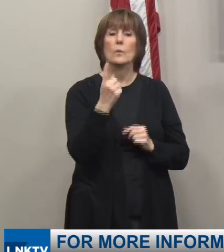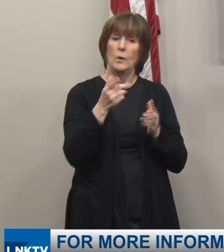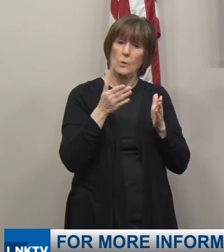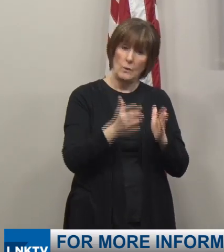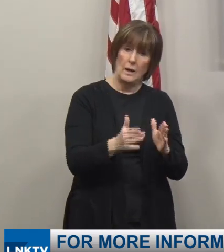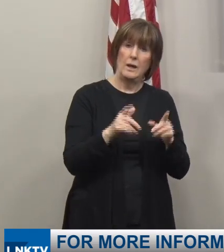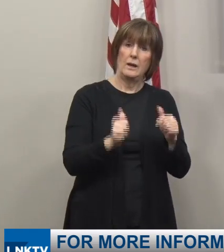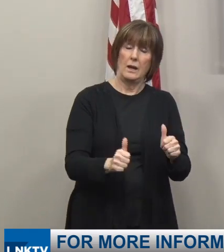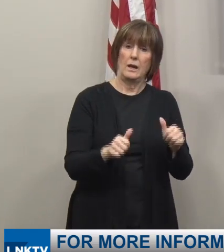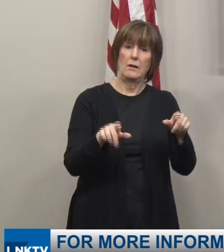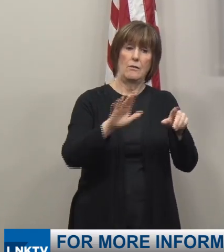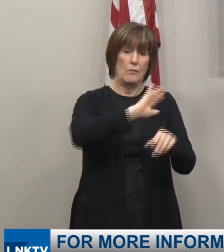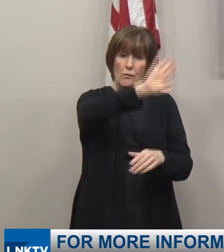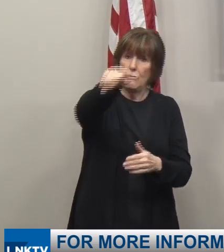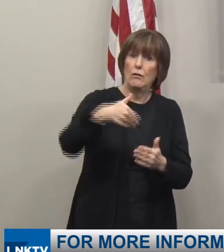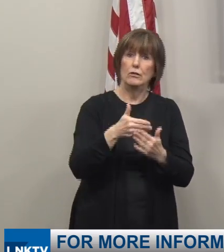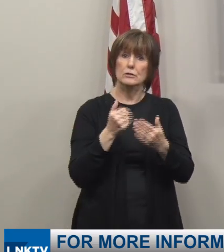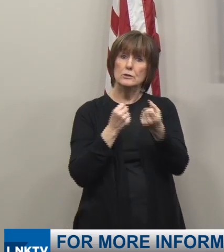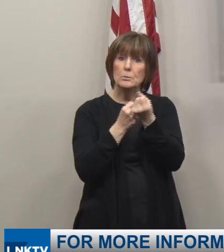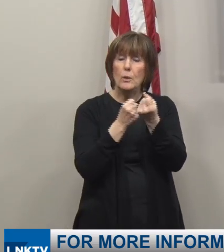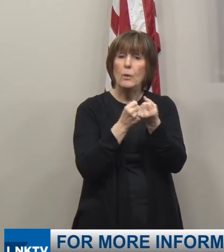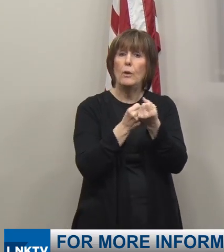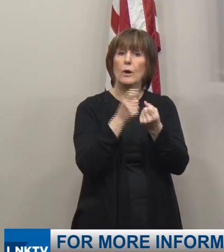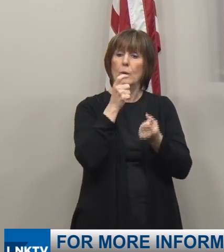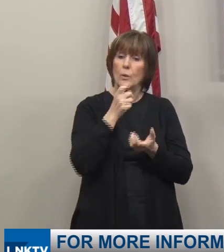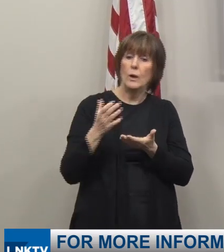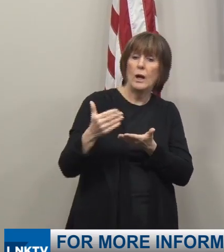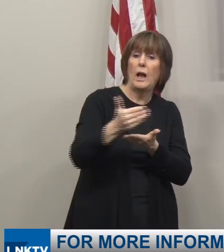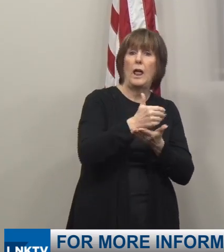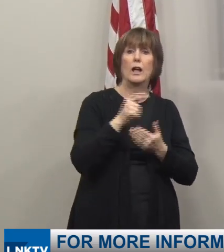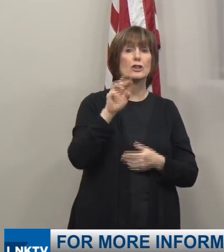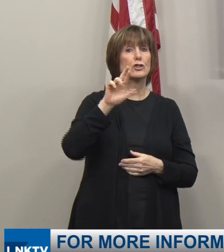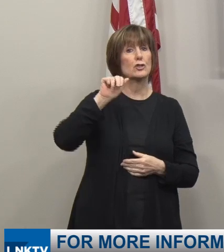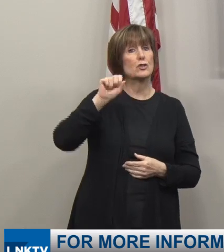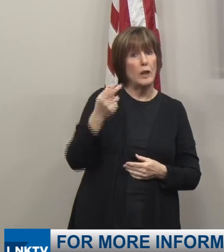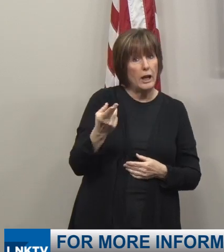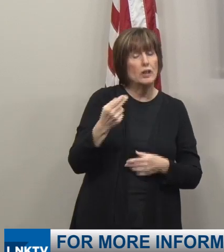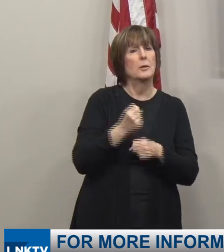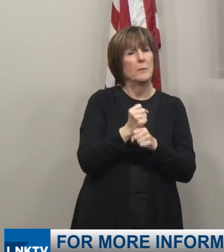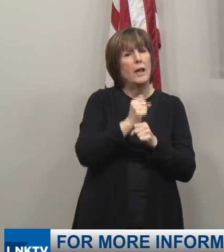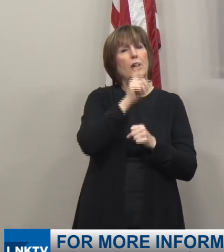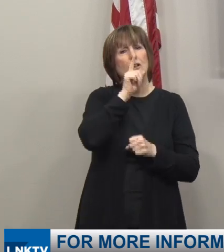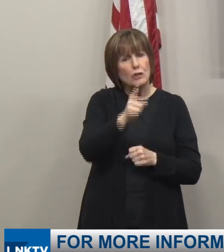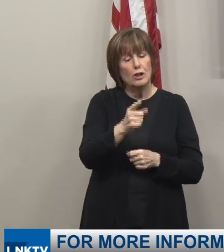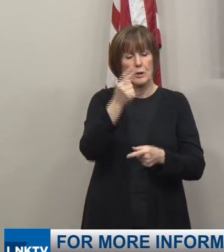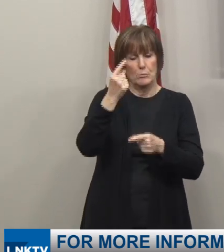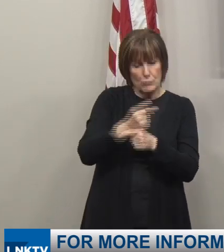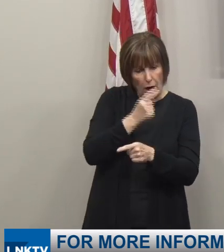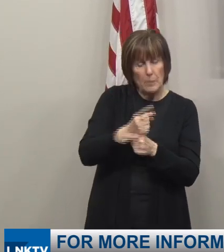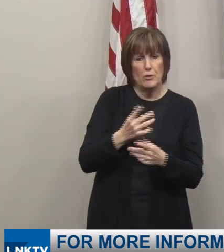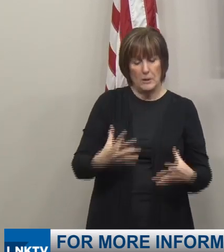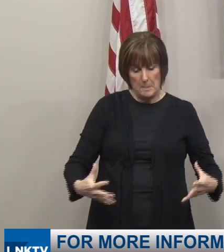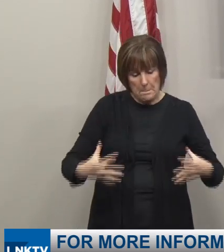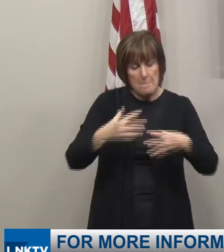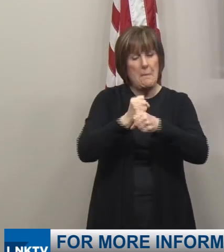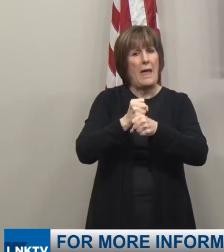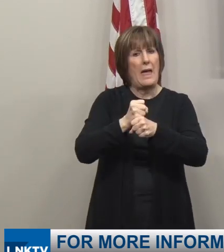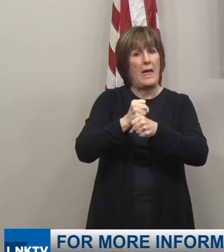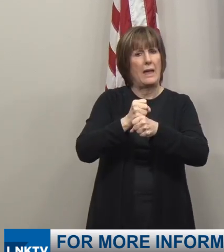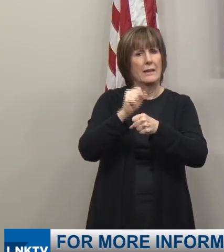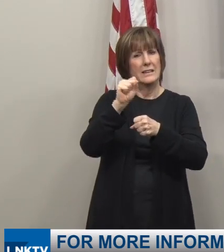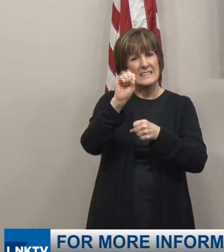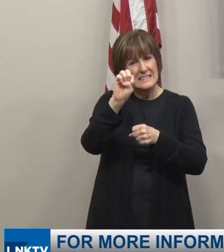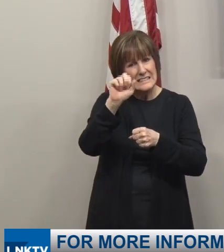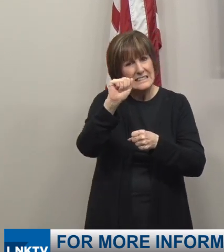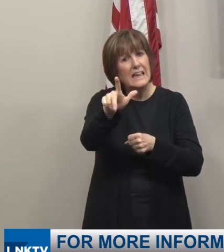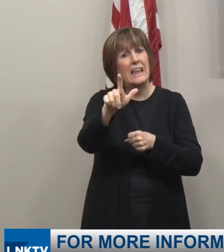One way we can all support folks who collect our refuse is to make sure it is properly bagged and sealed up so that they are